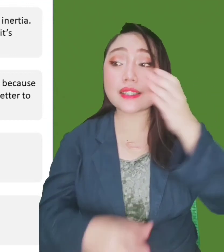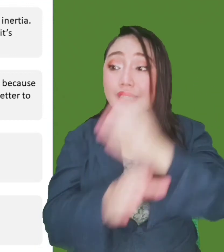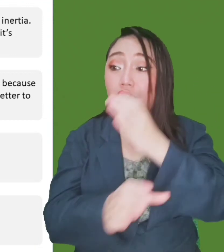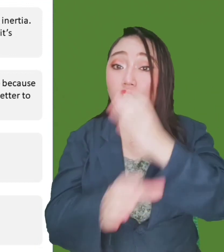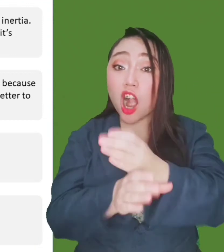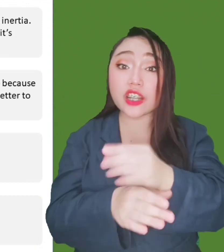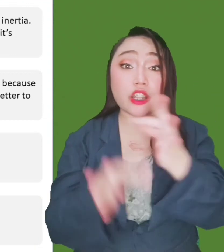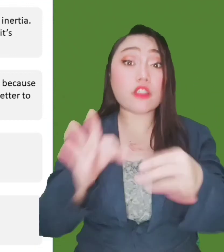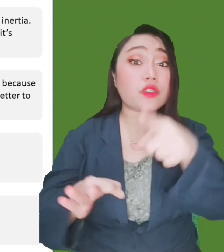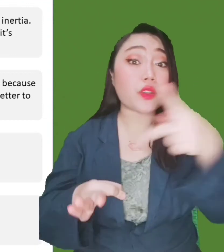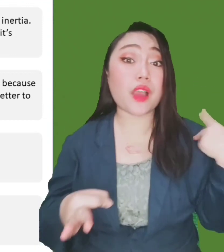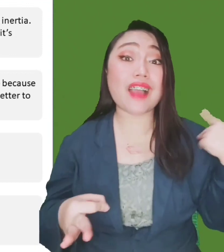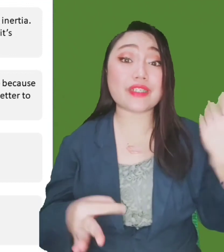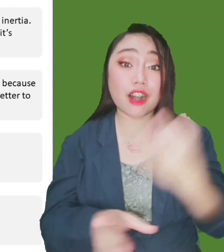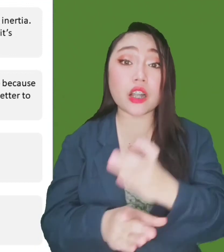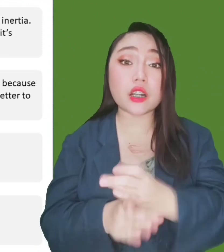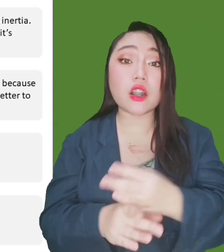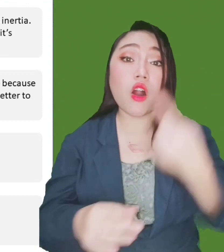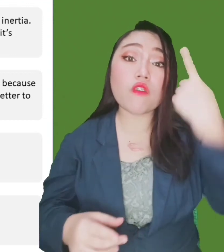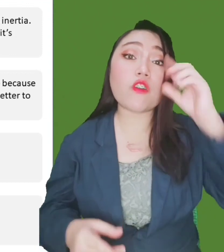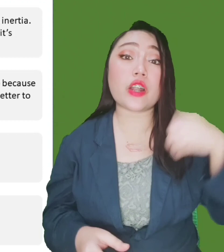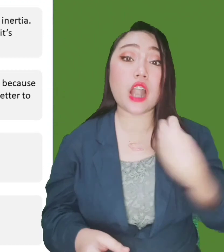airbags in the car